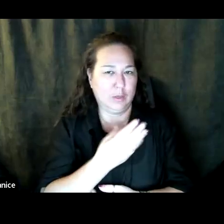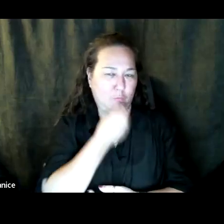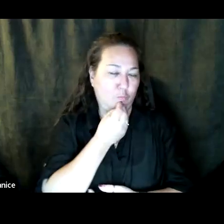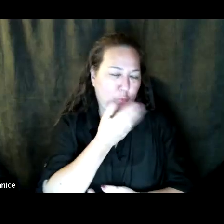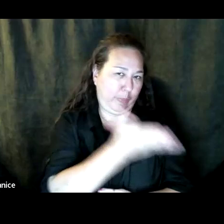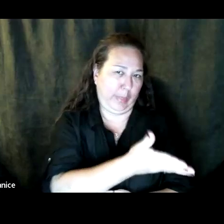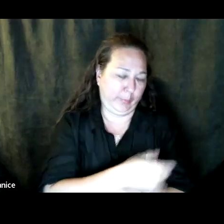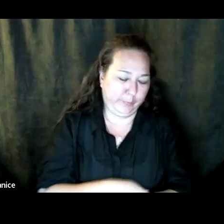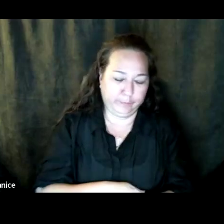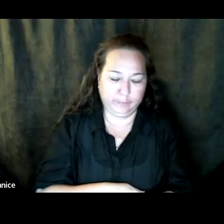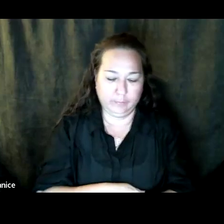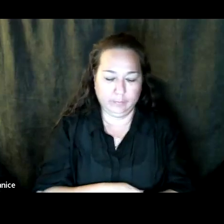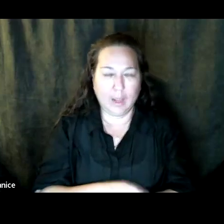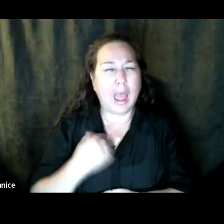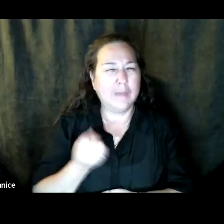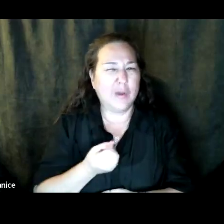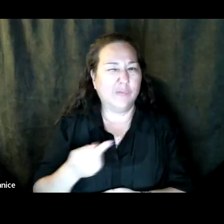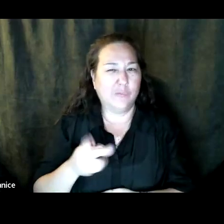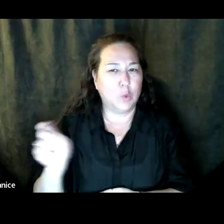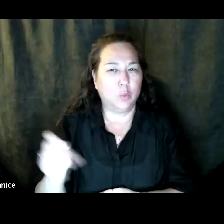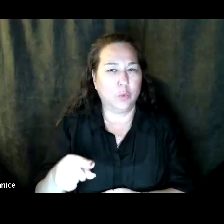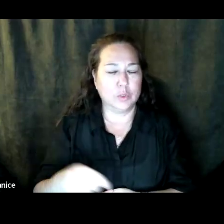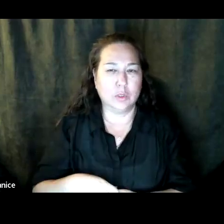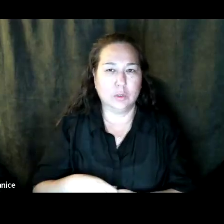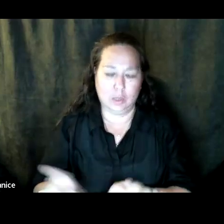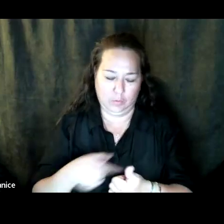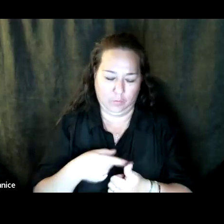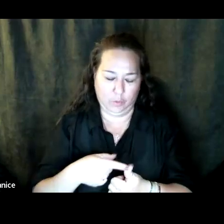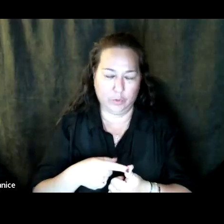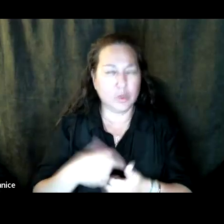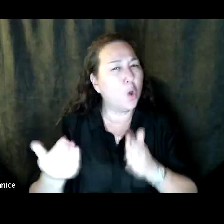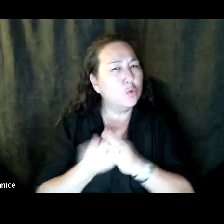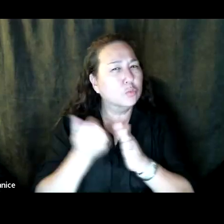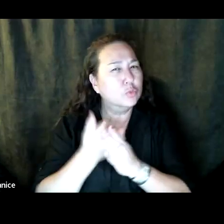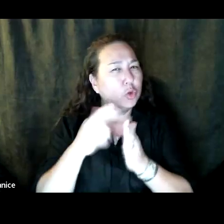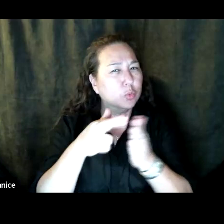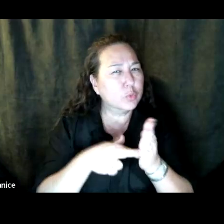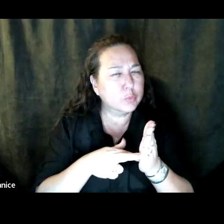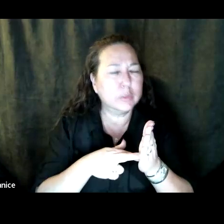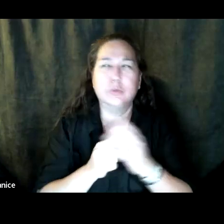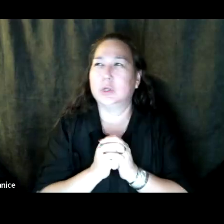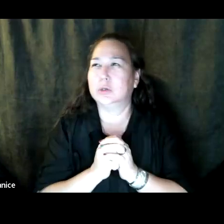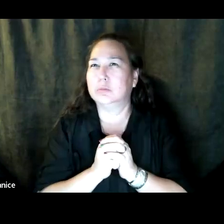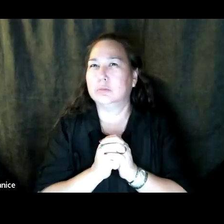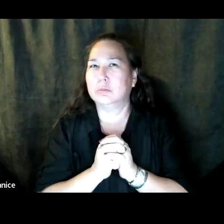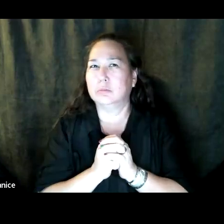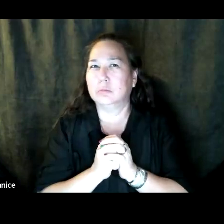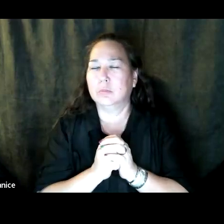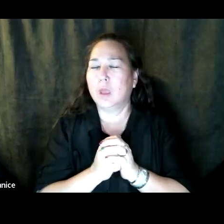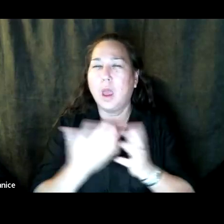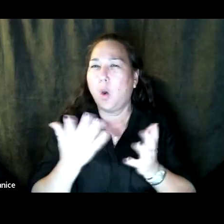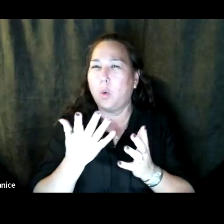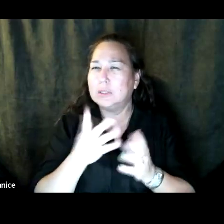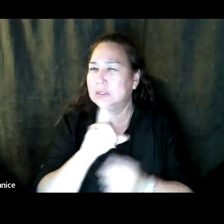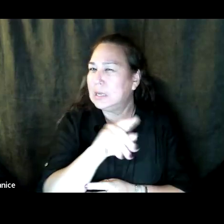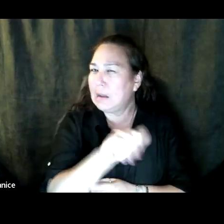questions. First is just on the new registrations. Where are we seeing the uptick? If you can sort of walk us through any of that data. And then what do you